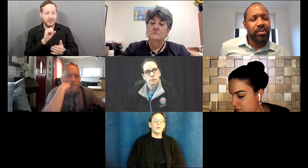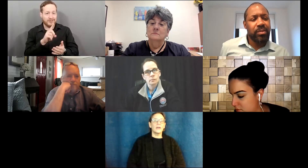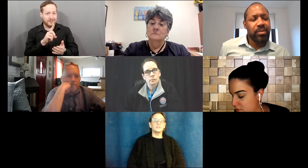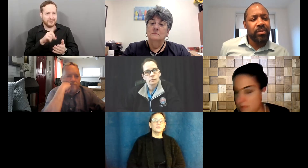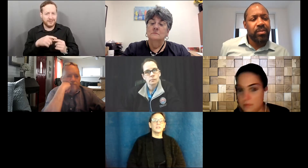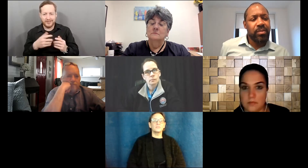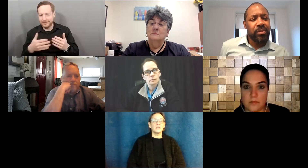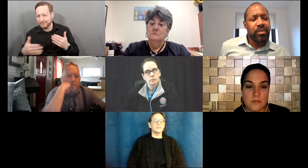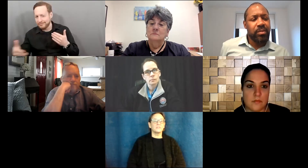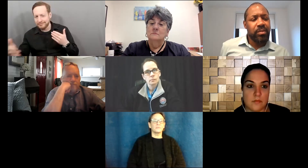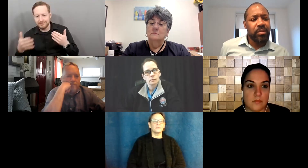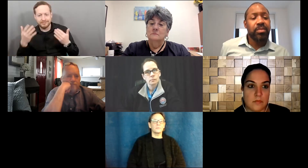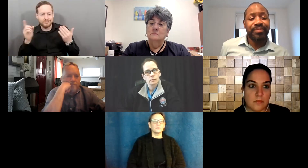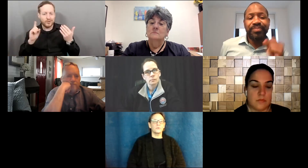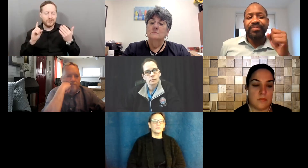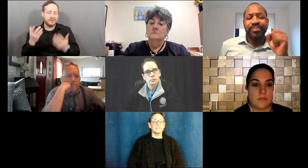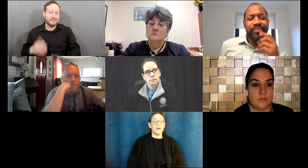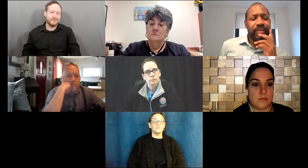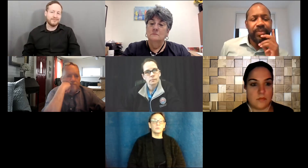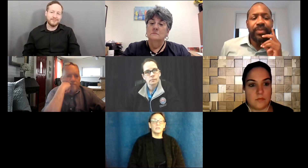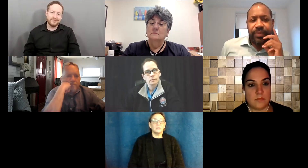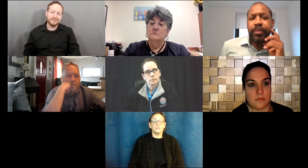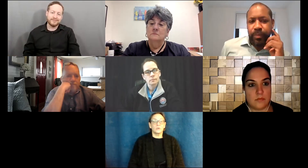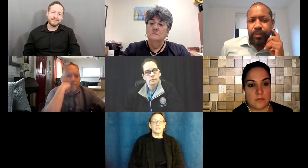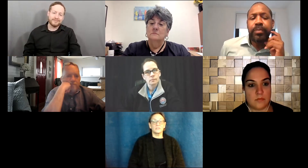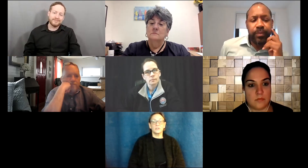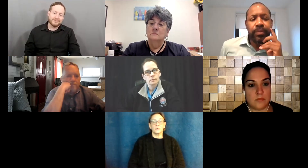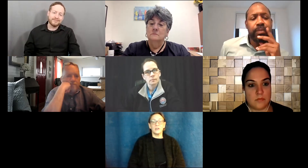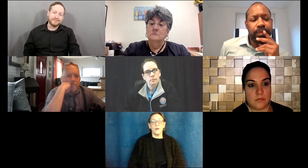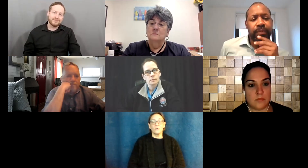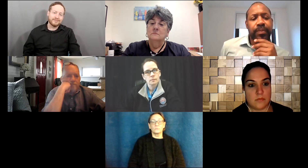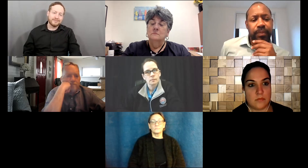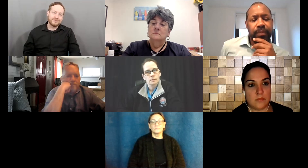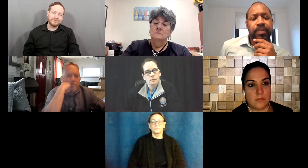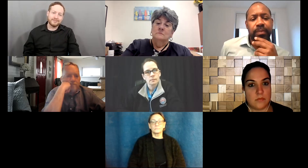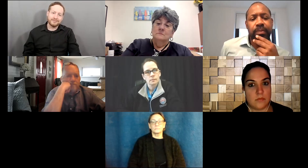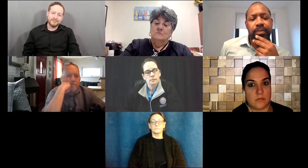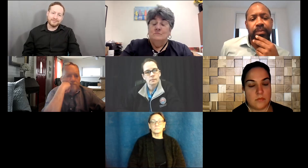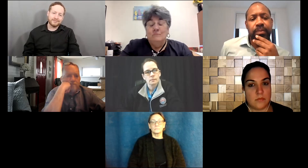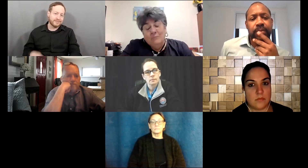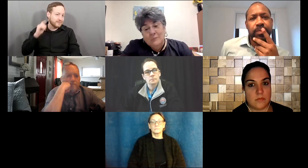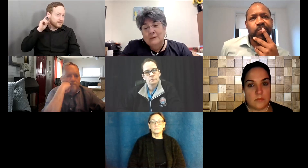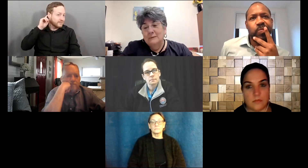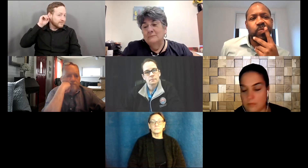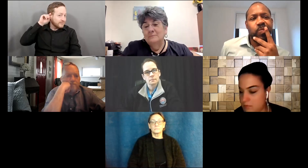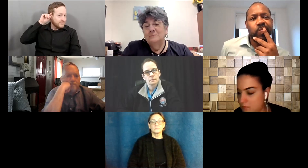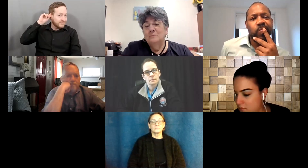you know, after graduation from the School for the Deaf, we don't necessarily know where they go.